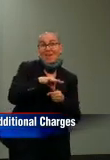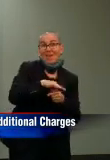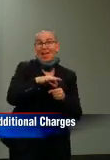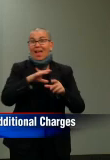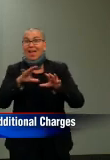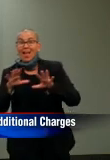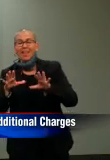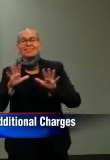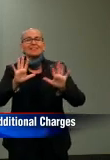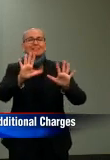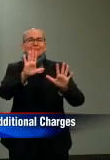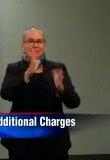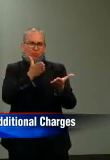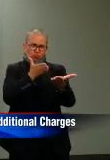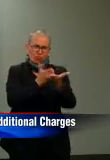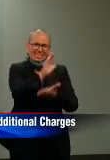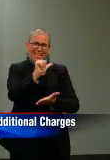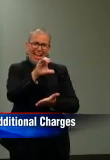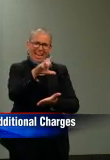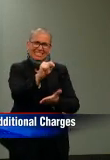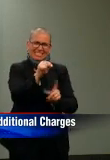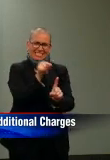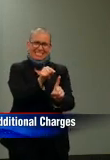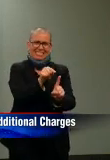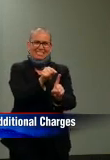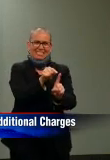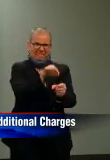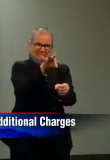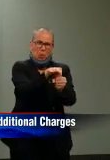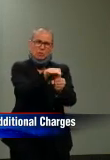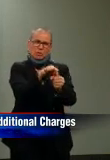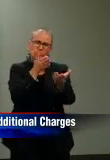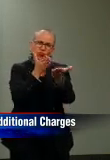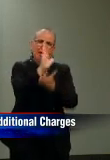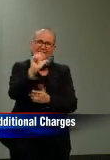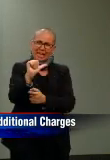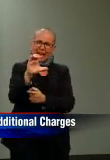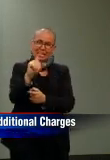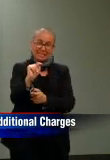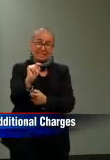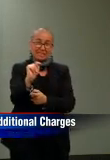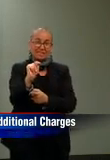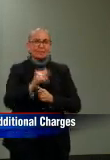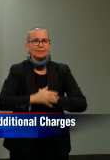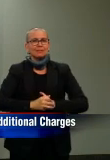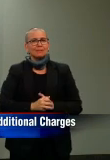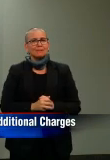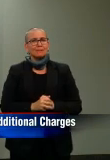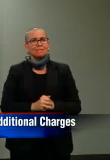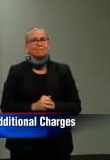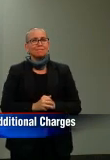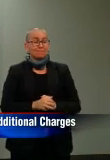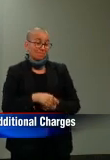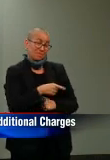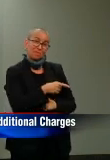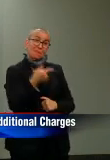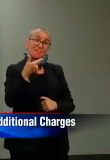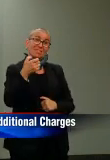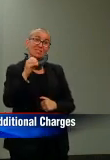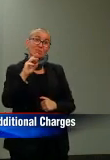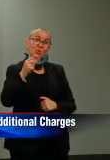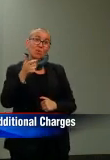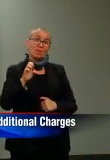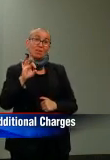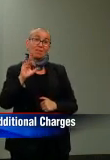but progress didn't keep George Floyd alive, and progress didn't keep those people